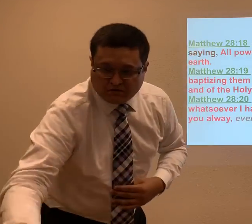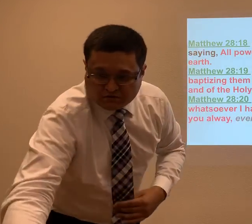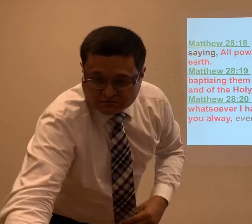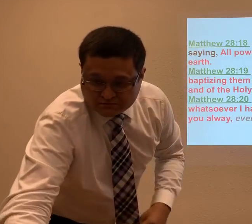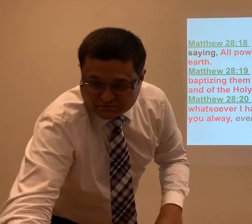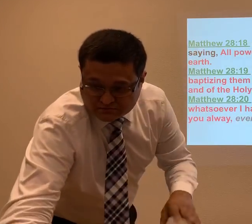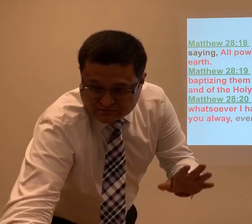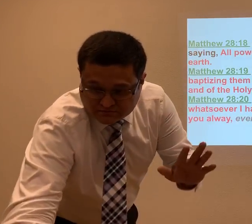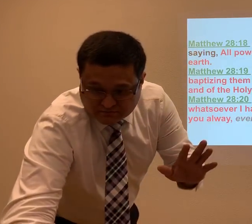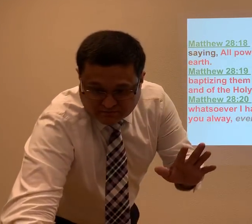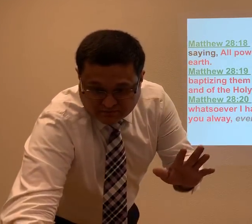So it's important to know who God is.